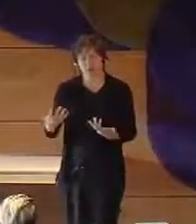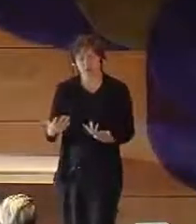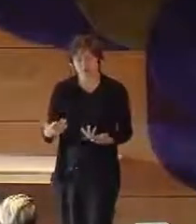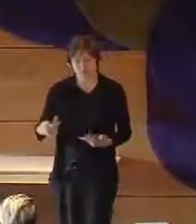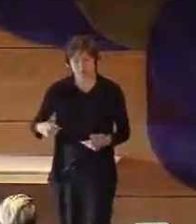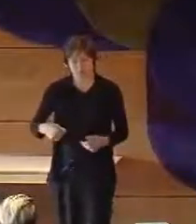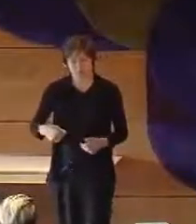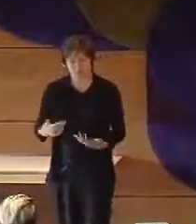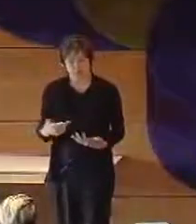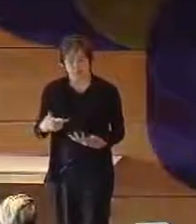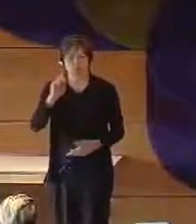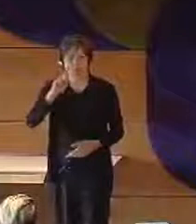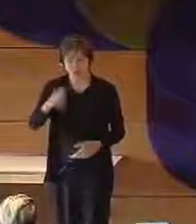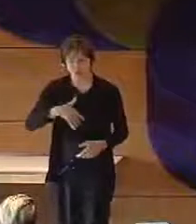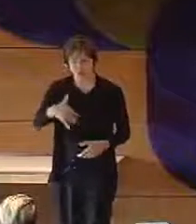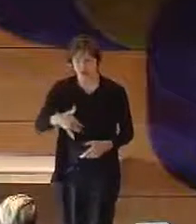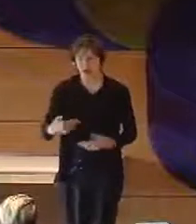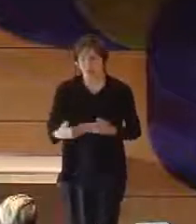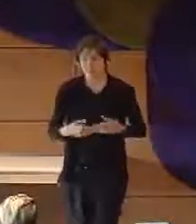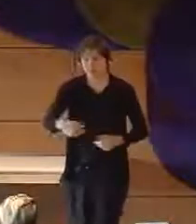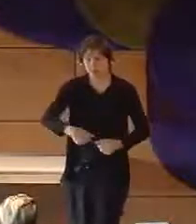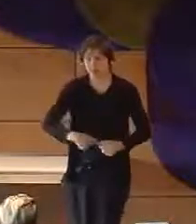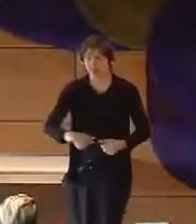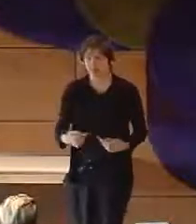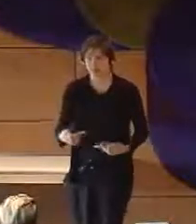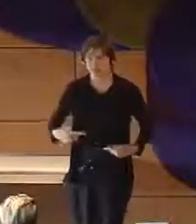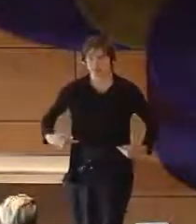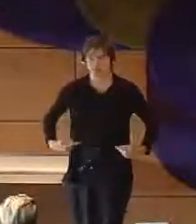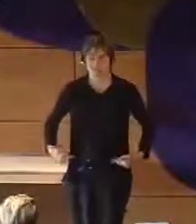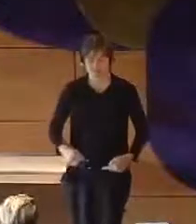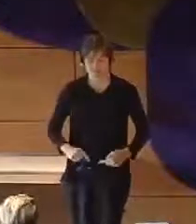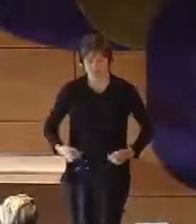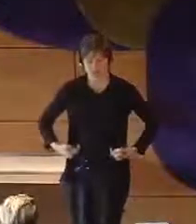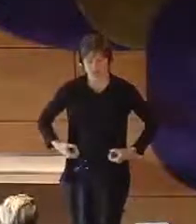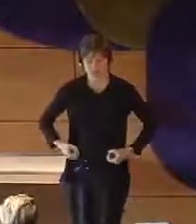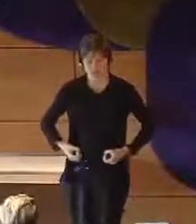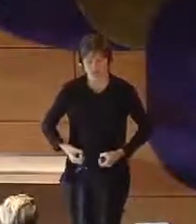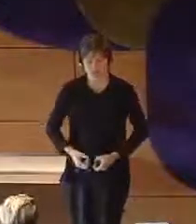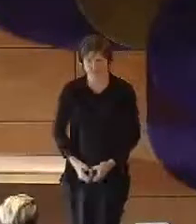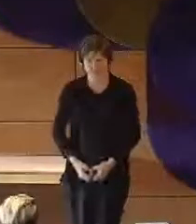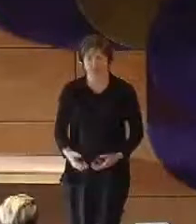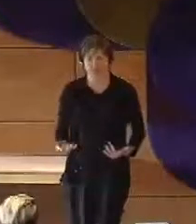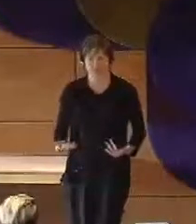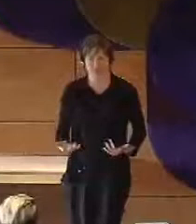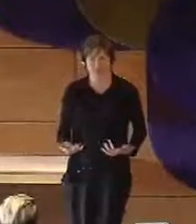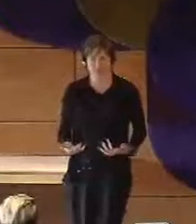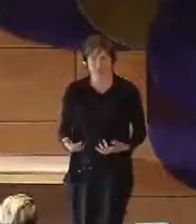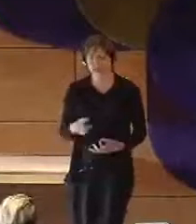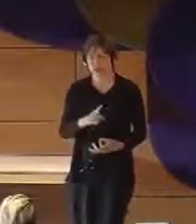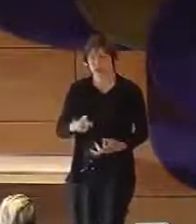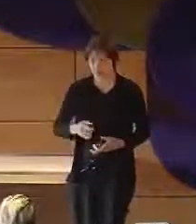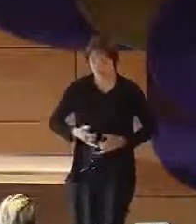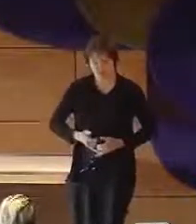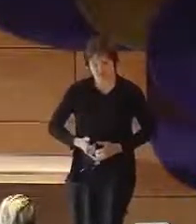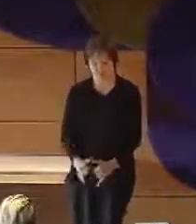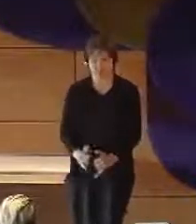20 or 30 centimeters, quite a long way, and they have to bring all their blood vessels and all their tubes down with them. And that last part where they